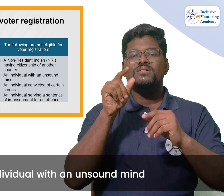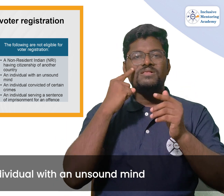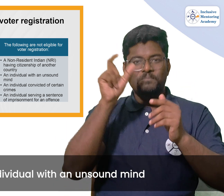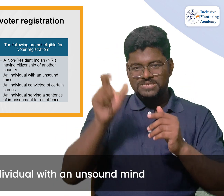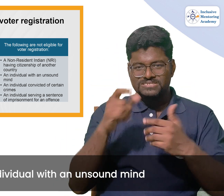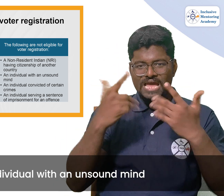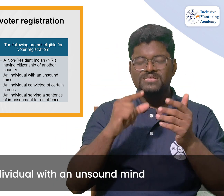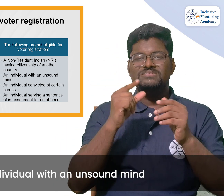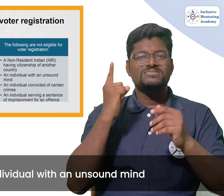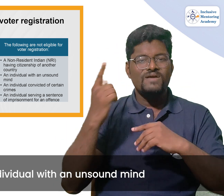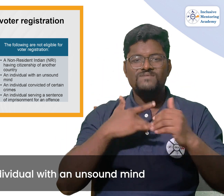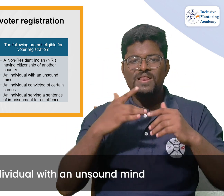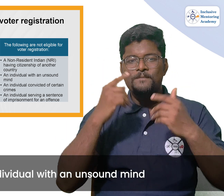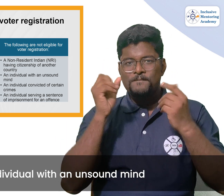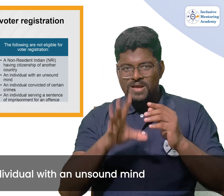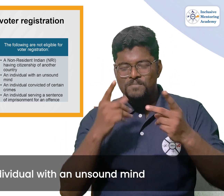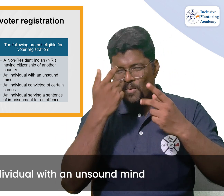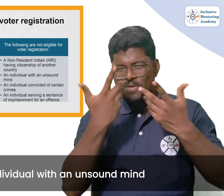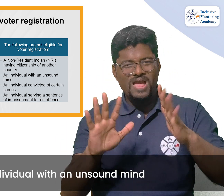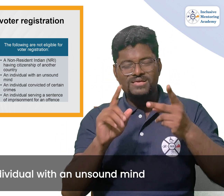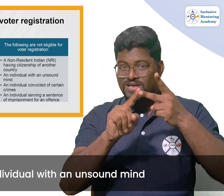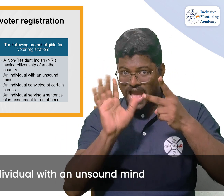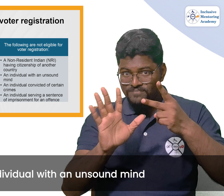An individual with an unsound mind.